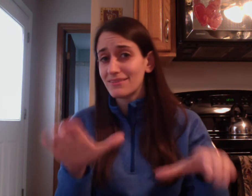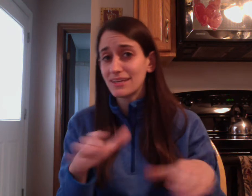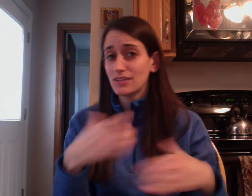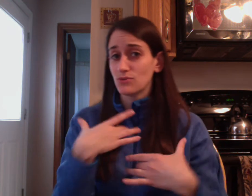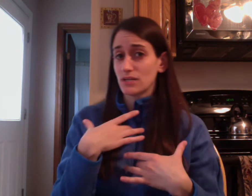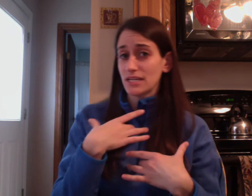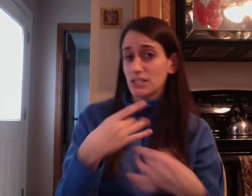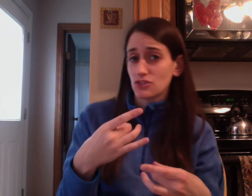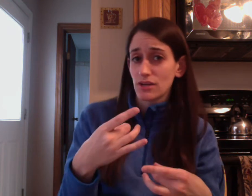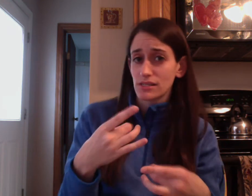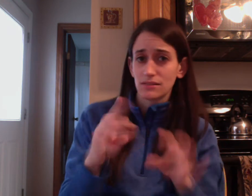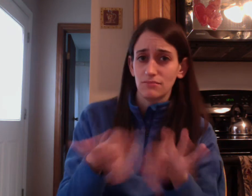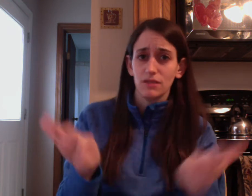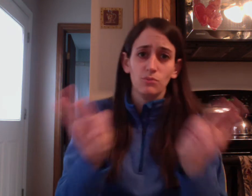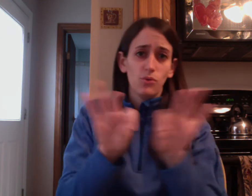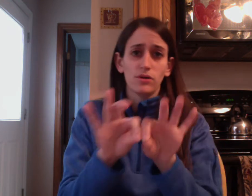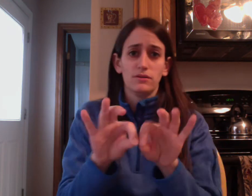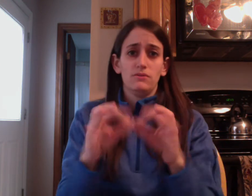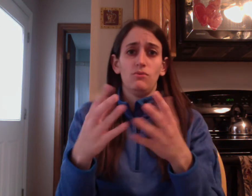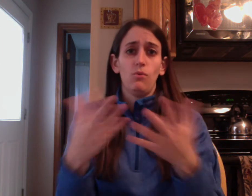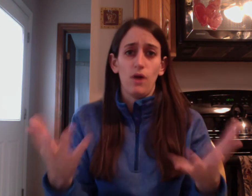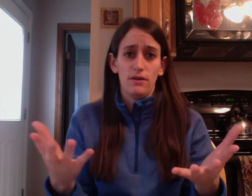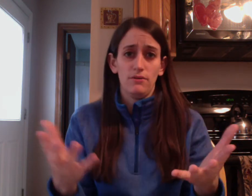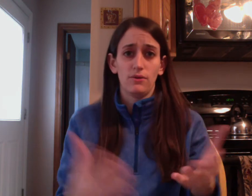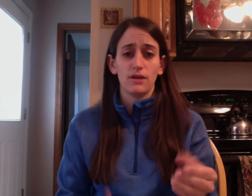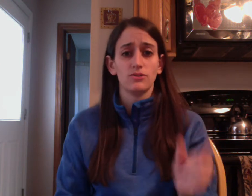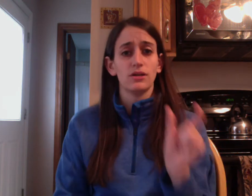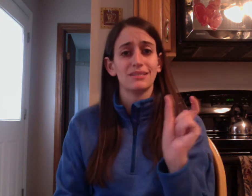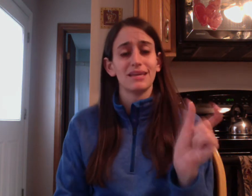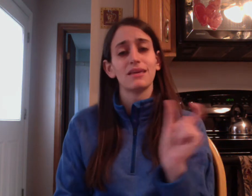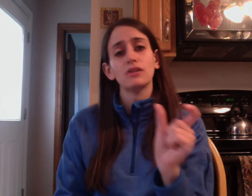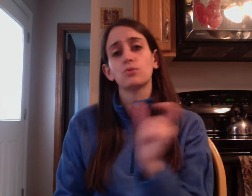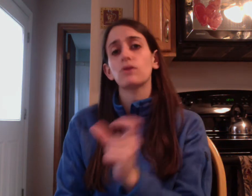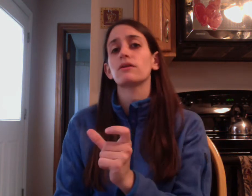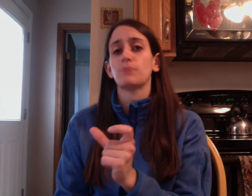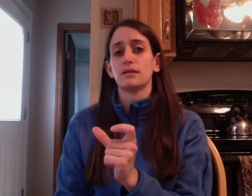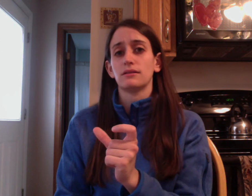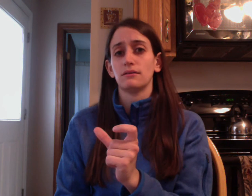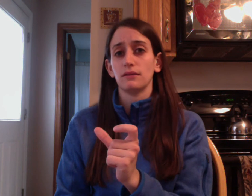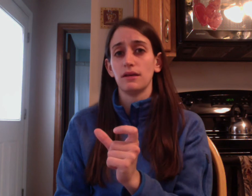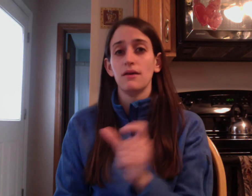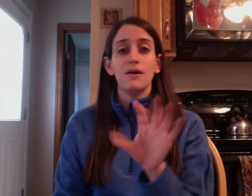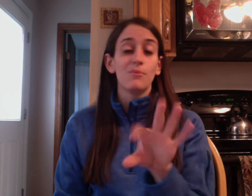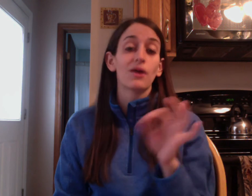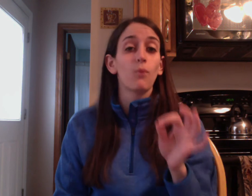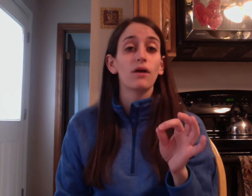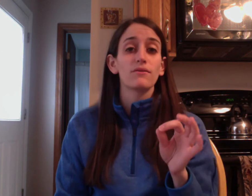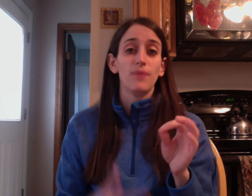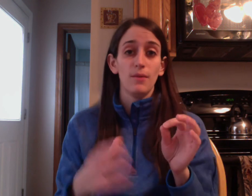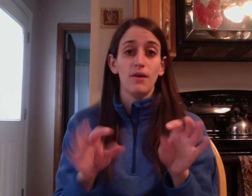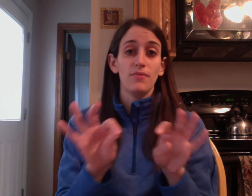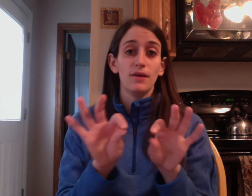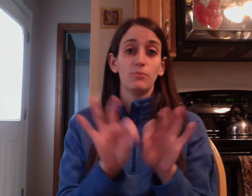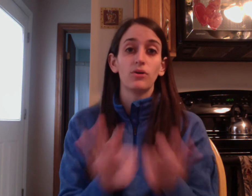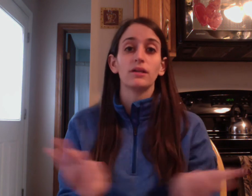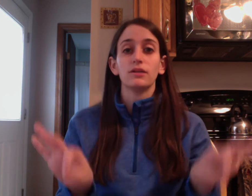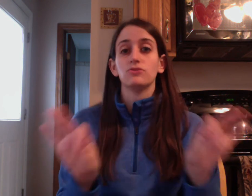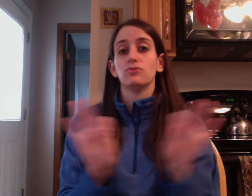activities or interests, important, what? Okay, so you're going to take each word basically, pick one of them, and then put it into the form